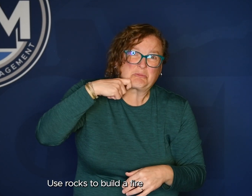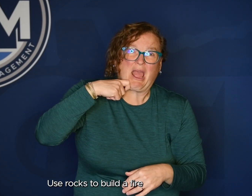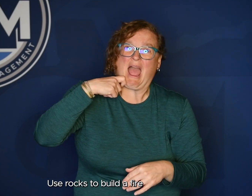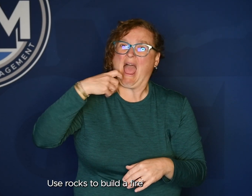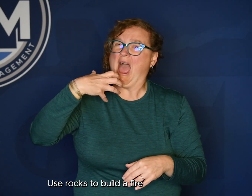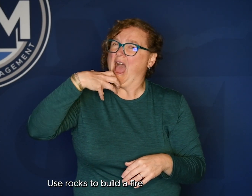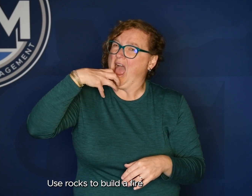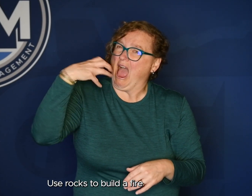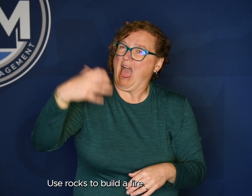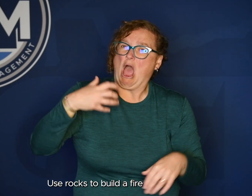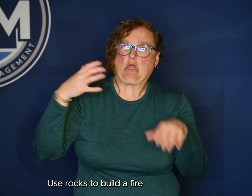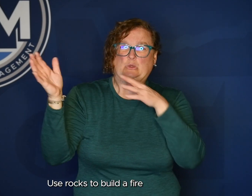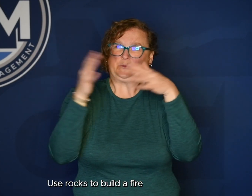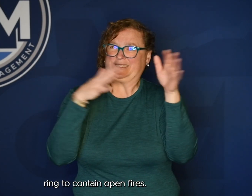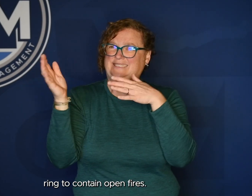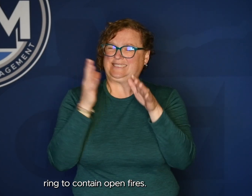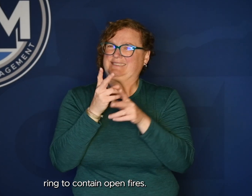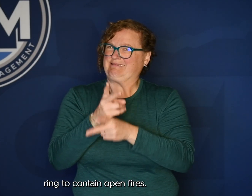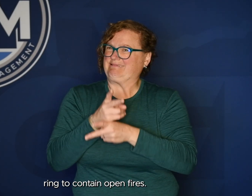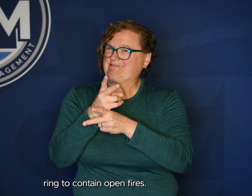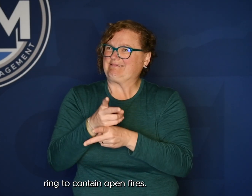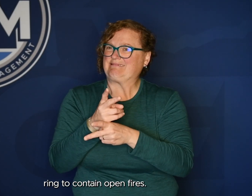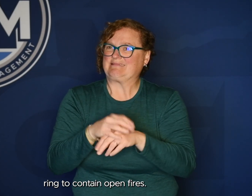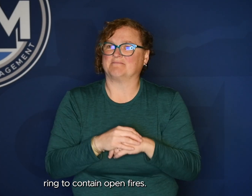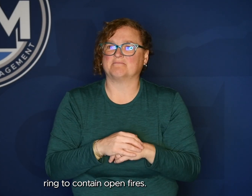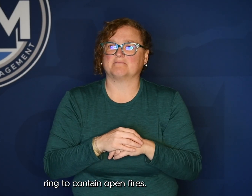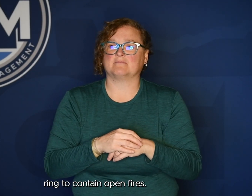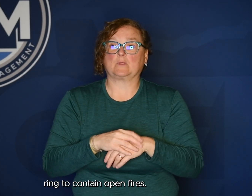Use rocks to build a fire ring to contain open fires.